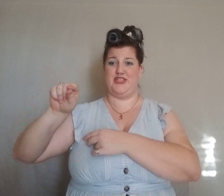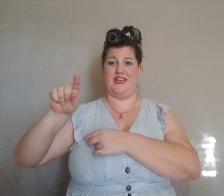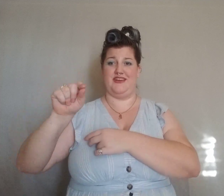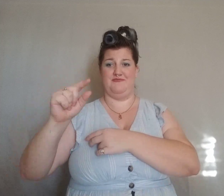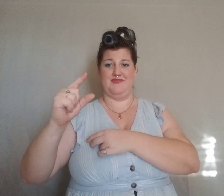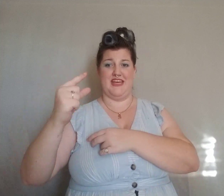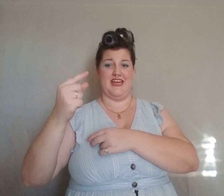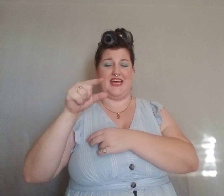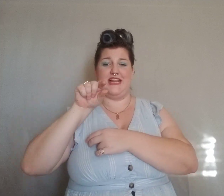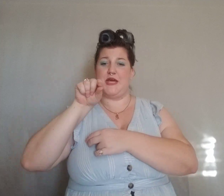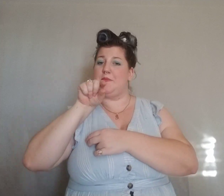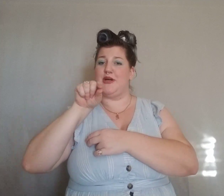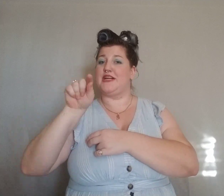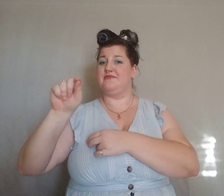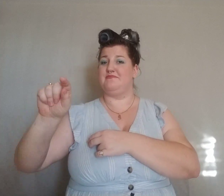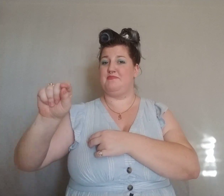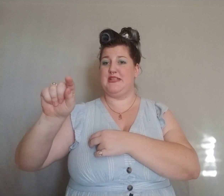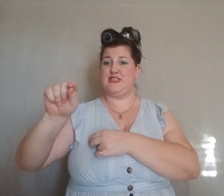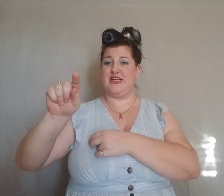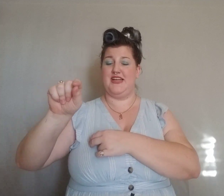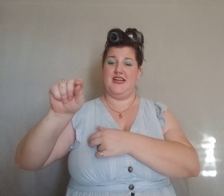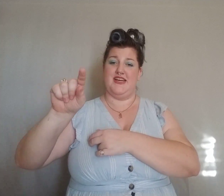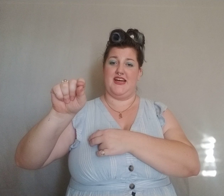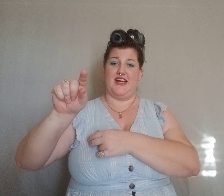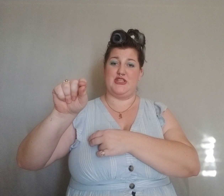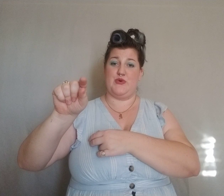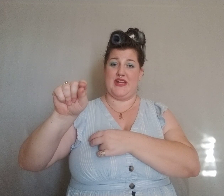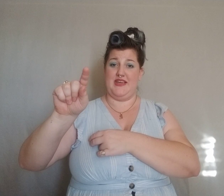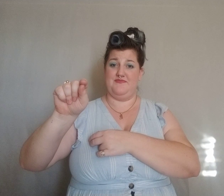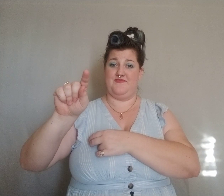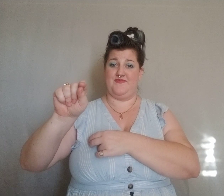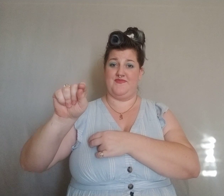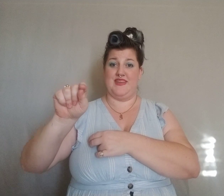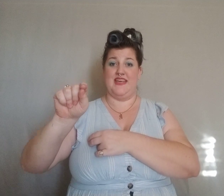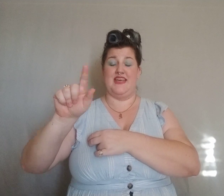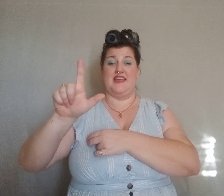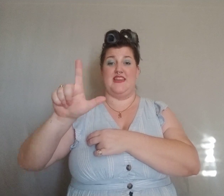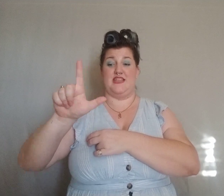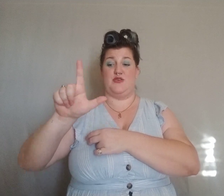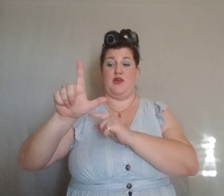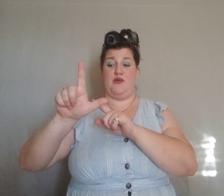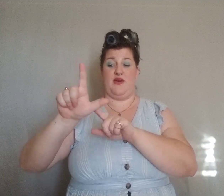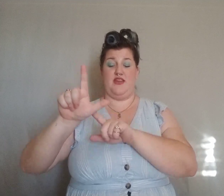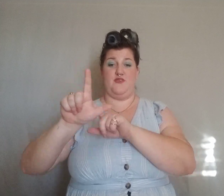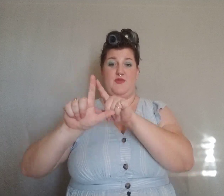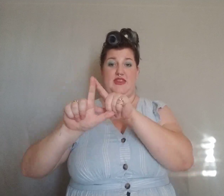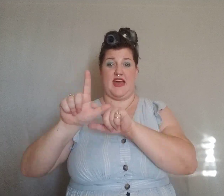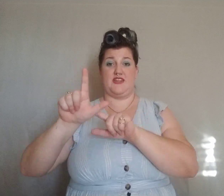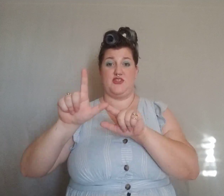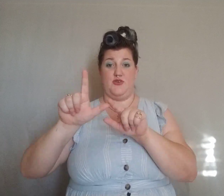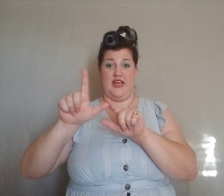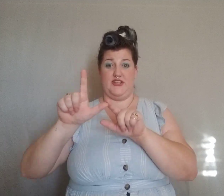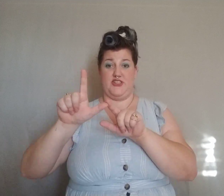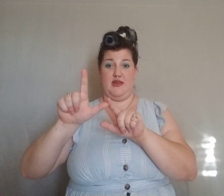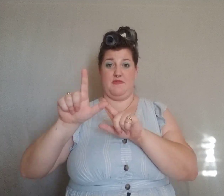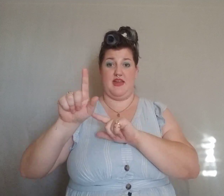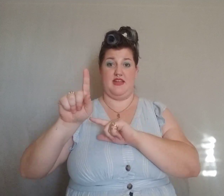pinching, kind of like a bird pinching, 20. Then 21, you make that 2 hand shape